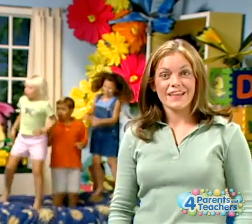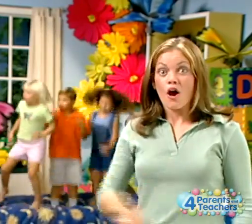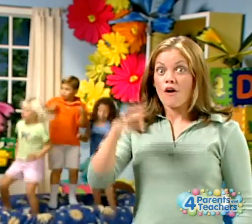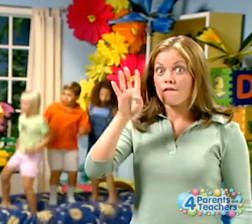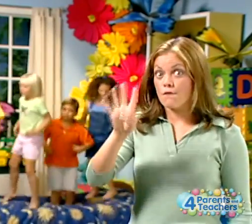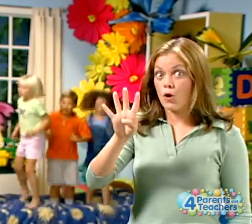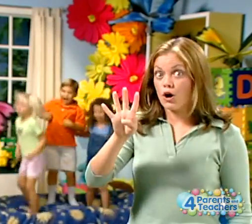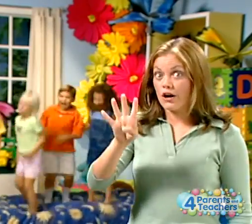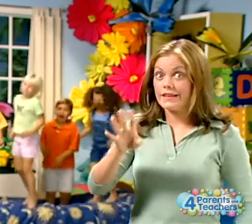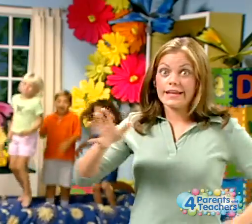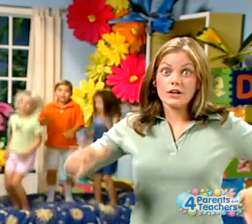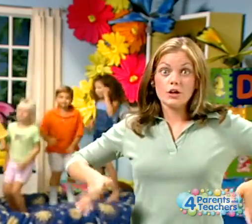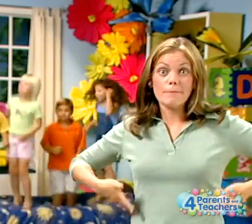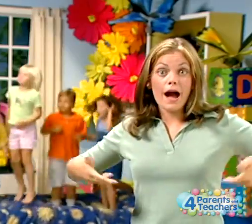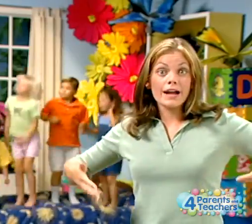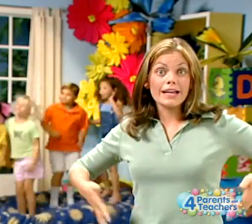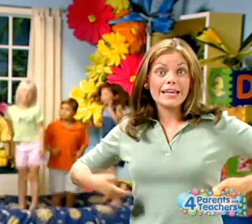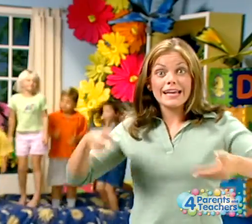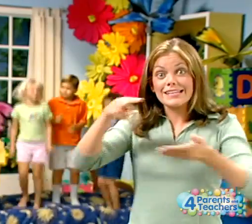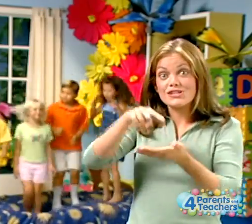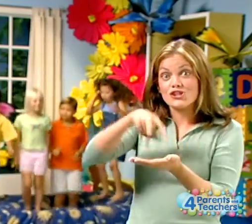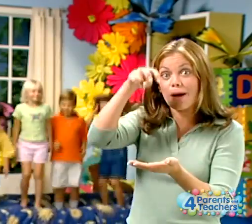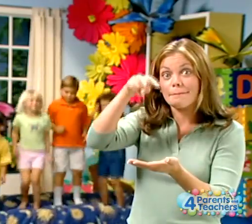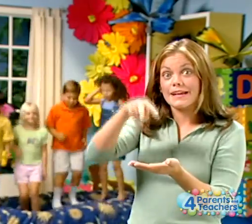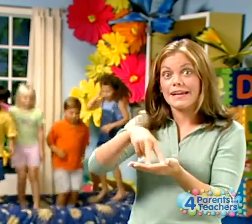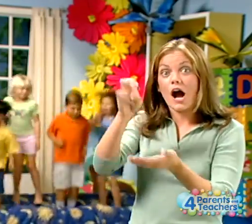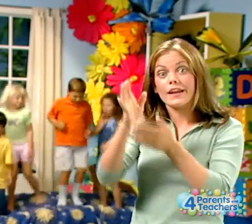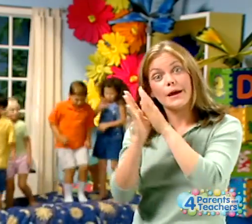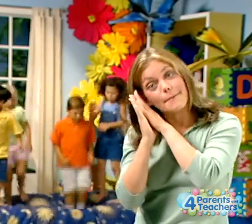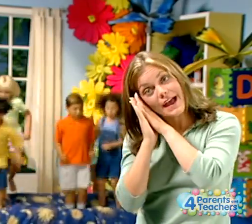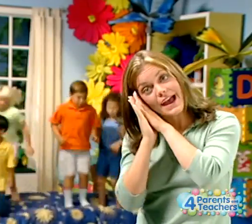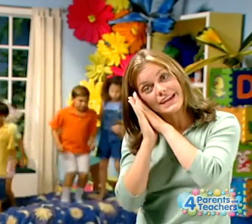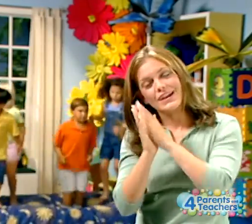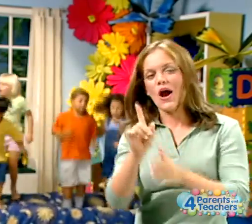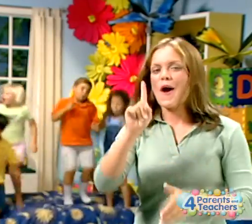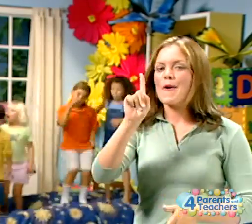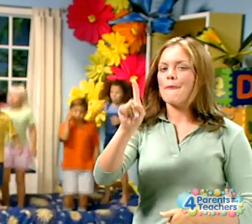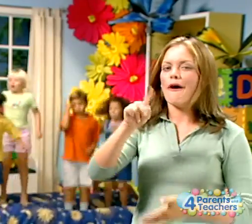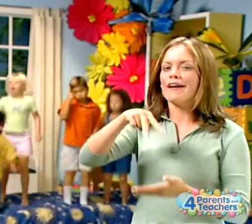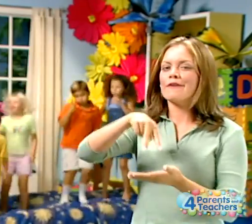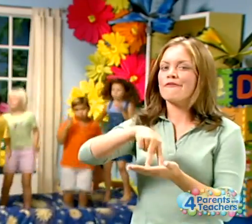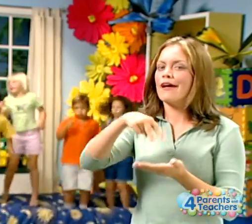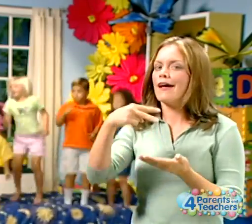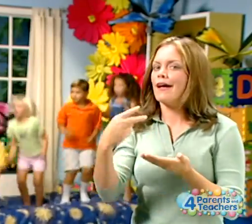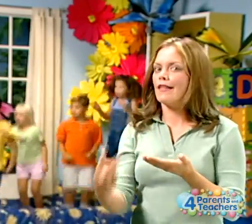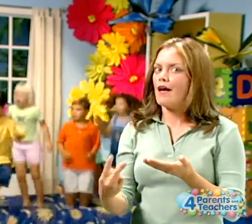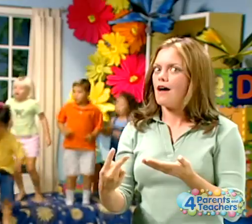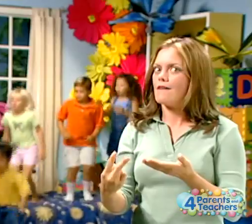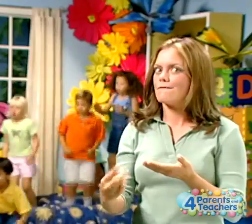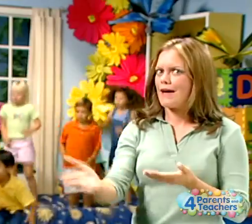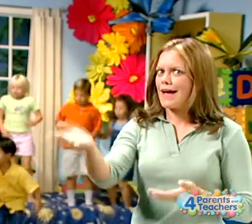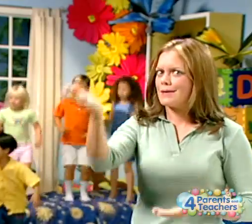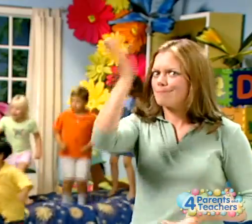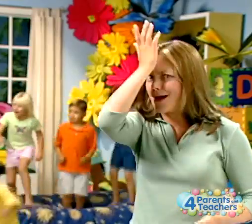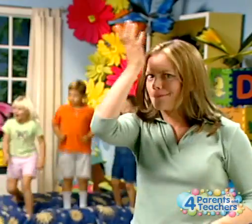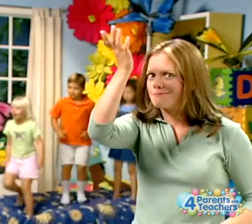Four little monkeys jumping on a bed. One fell off and bumped